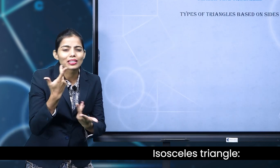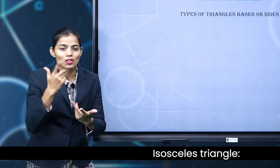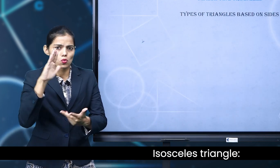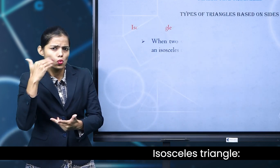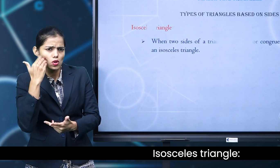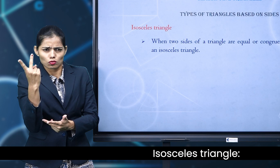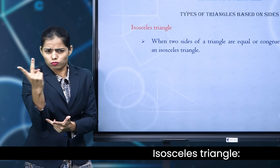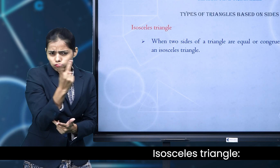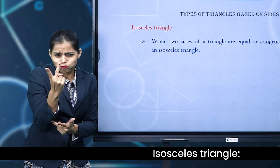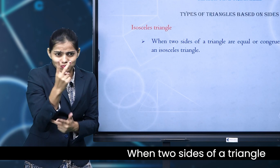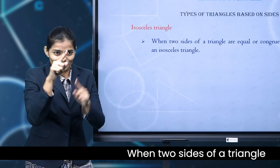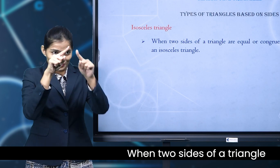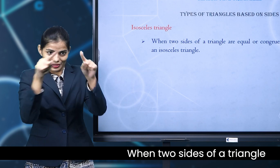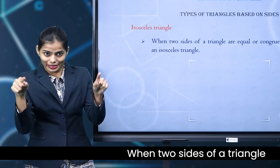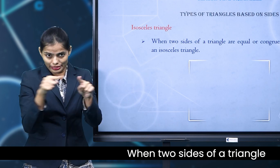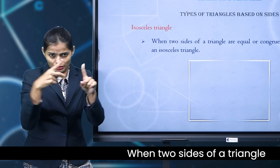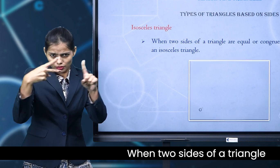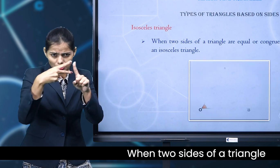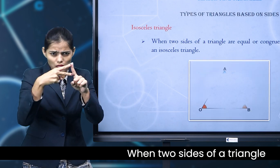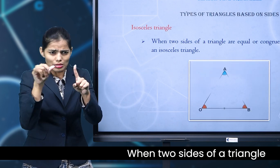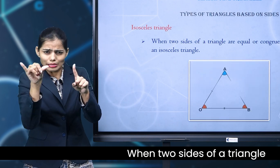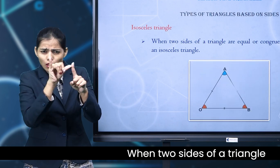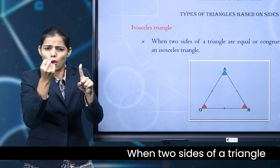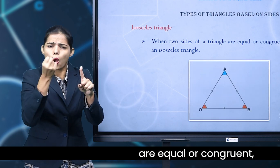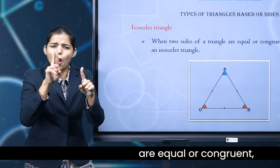Isosceles triangle. When two sides of a triangle are